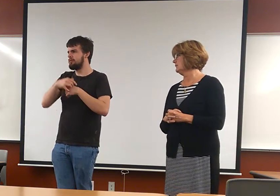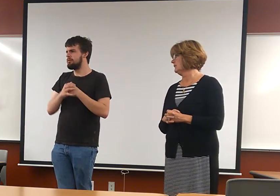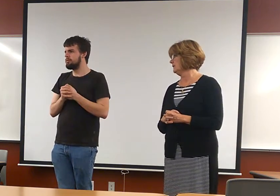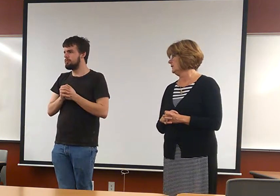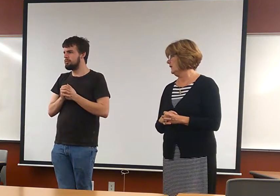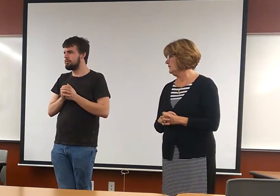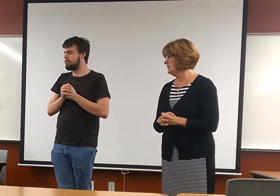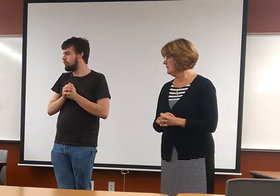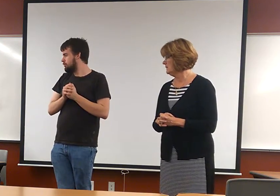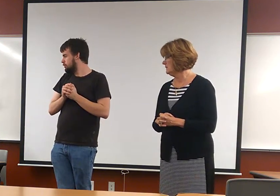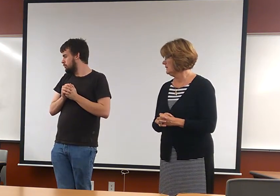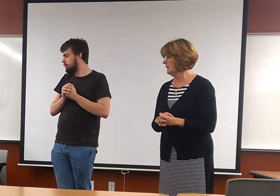Are you done? Yeah.